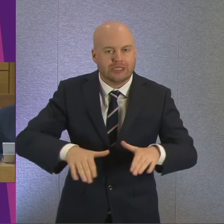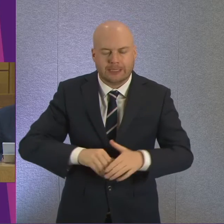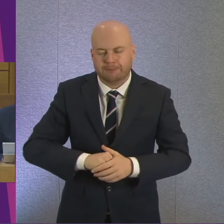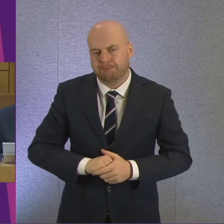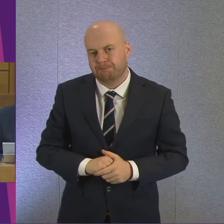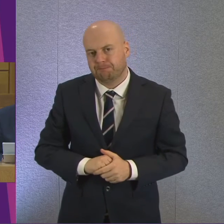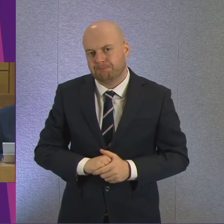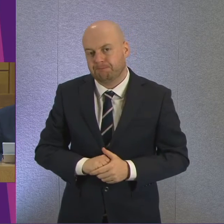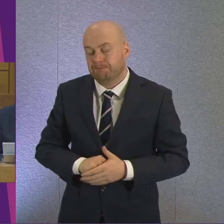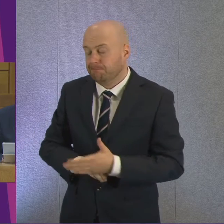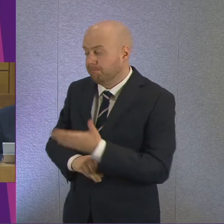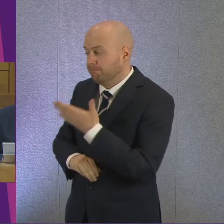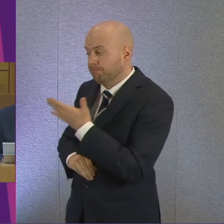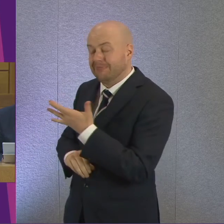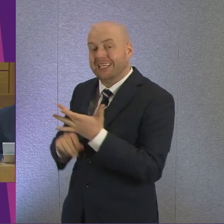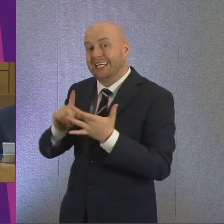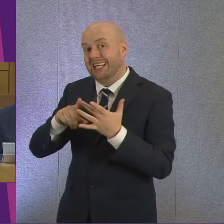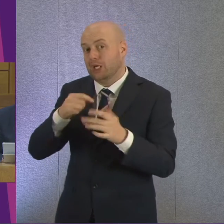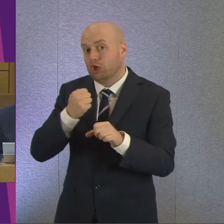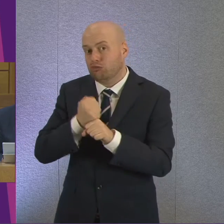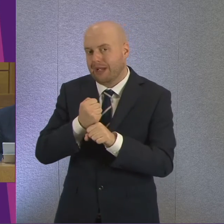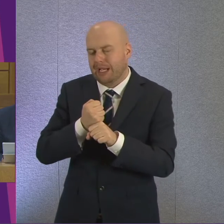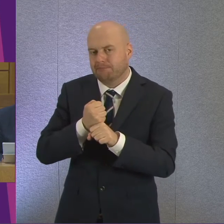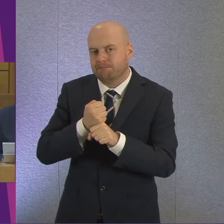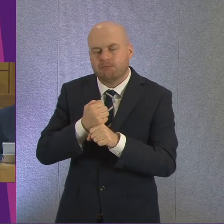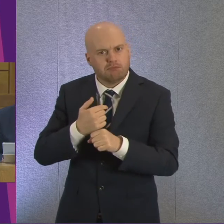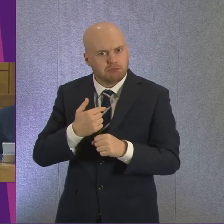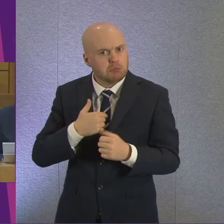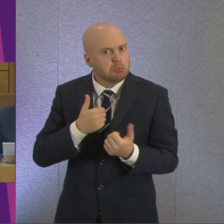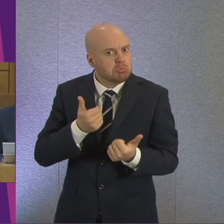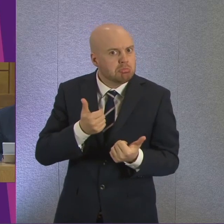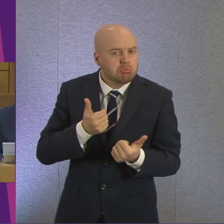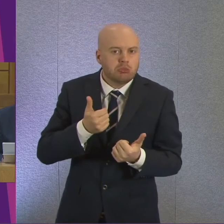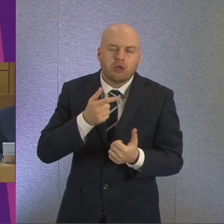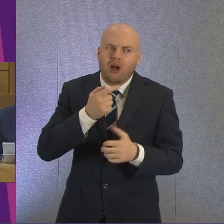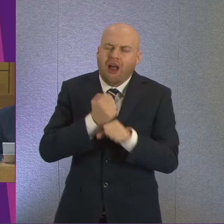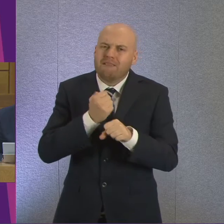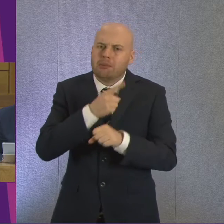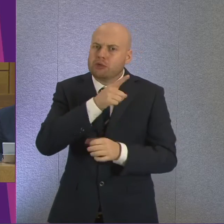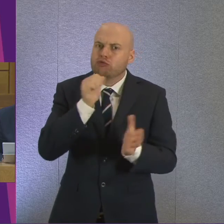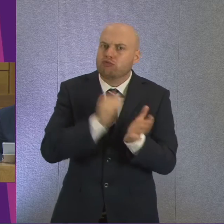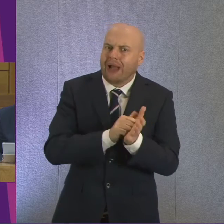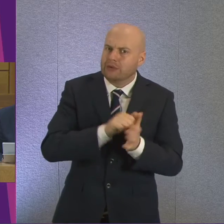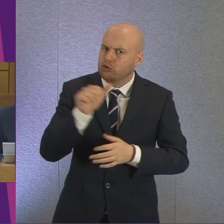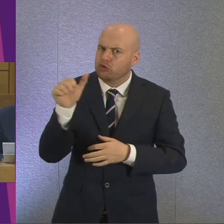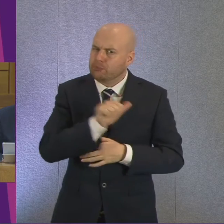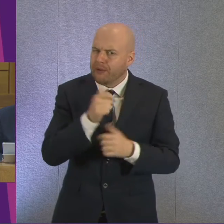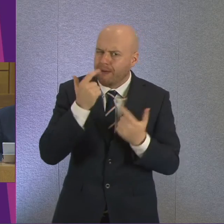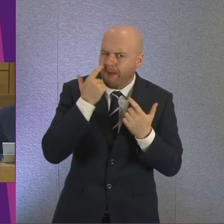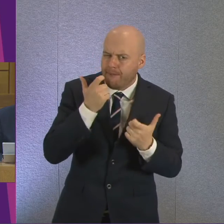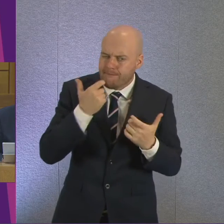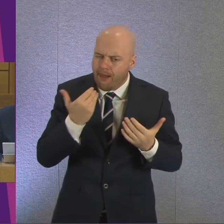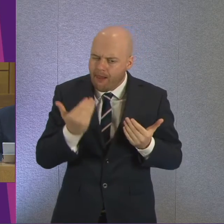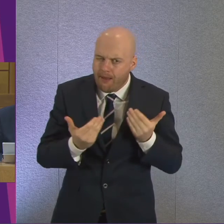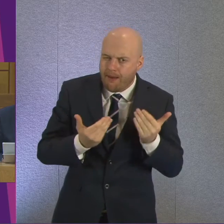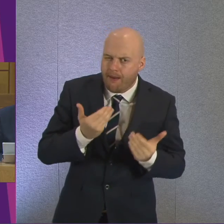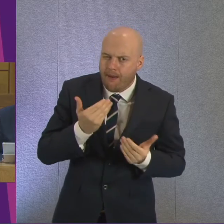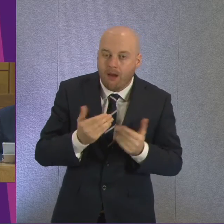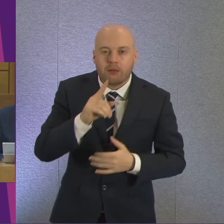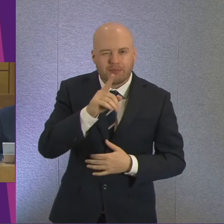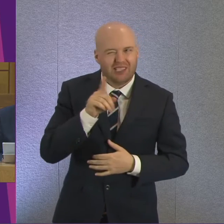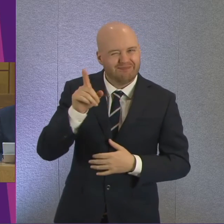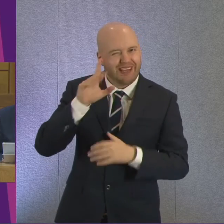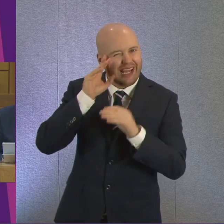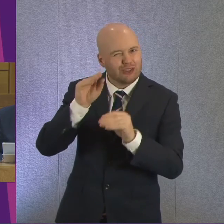I welcome the Minister and the Government's caution. That's the right approach, but we could do with some more clarity. The Education Secretary